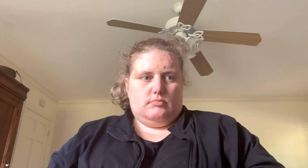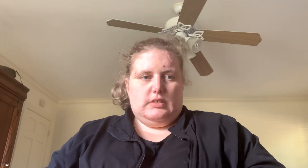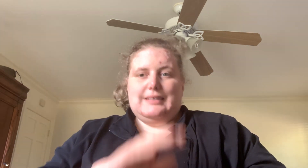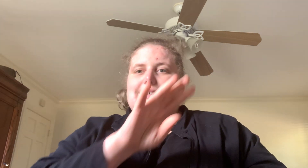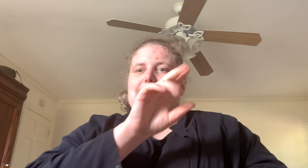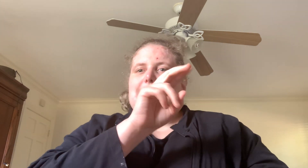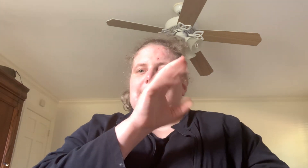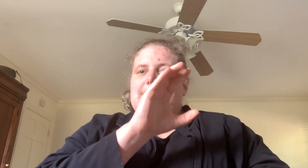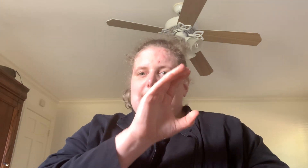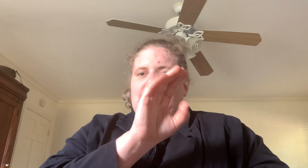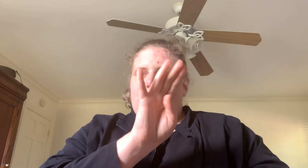C4H10